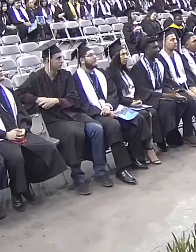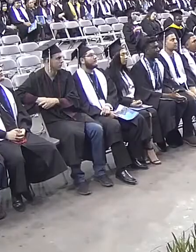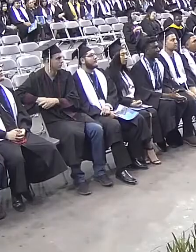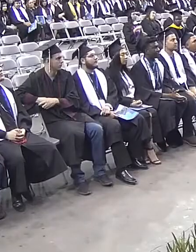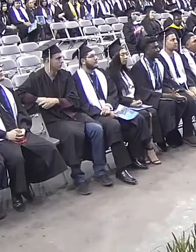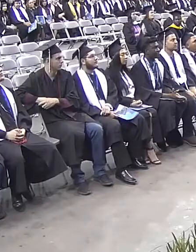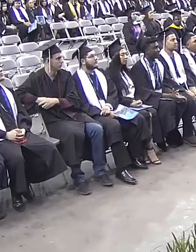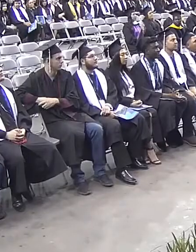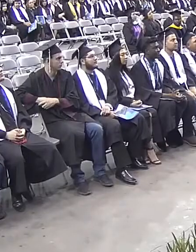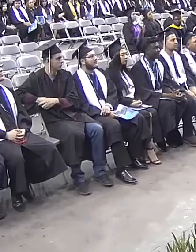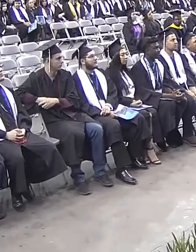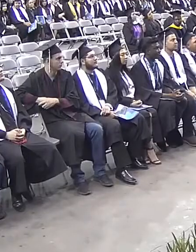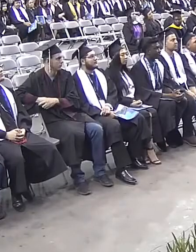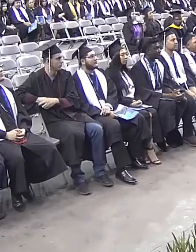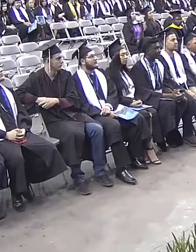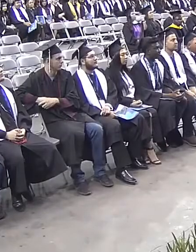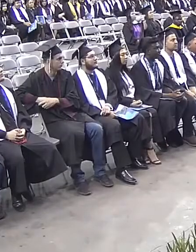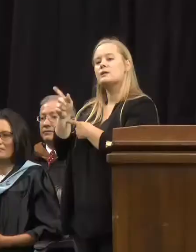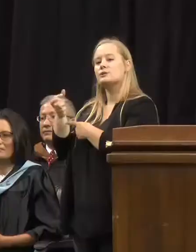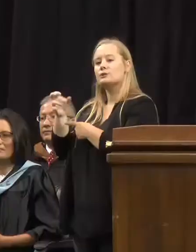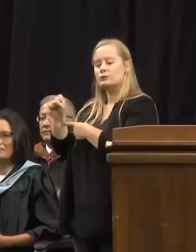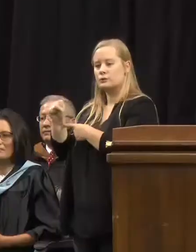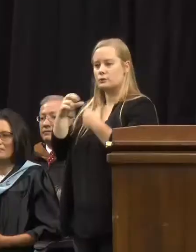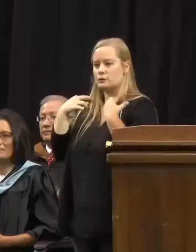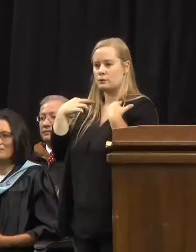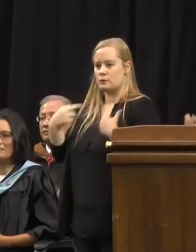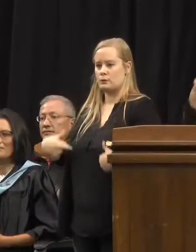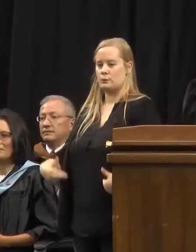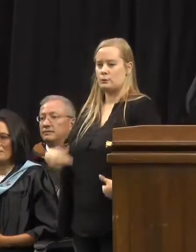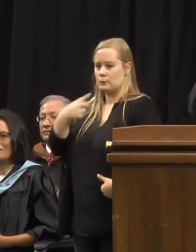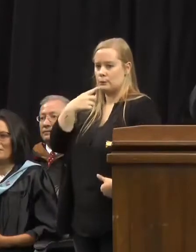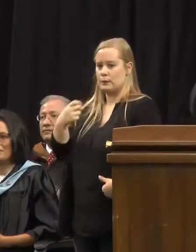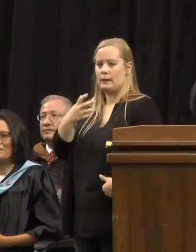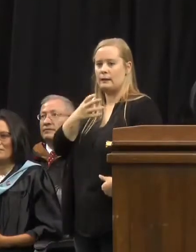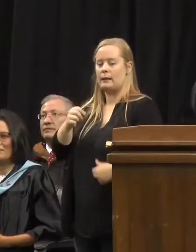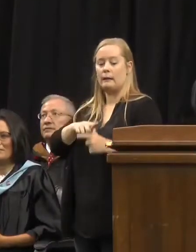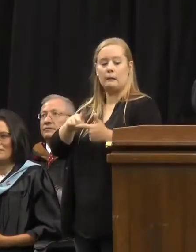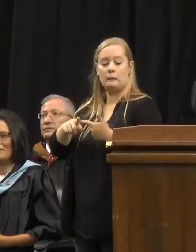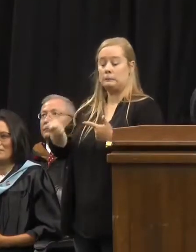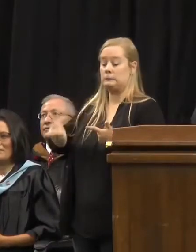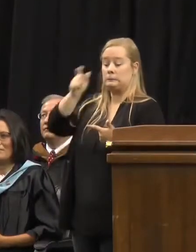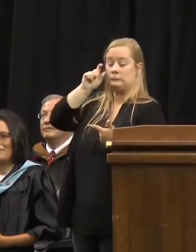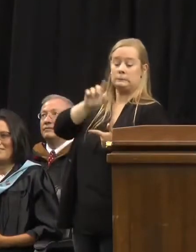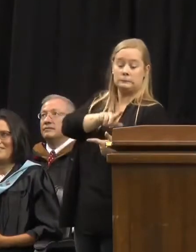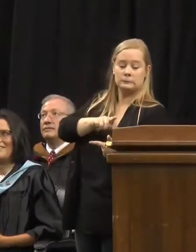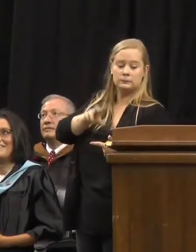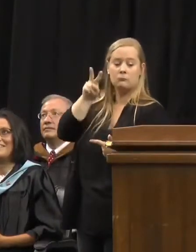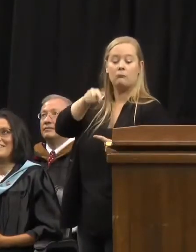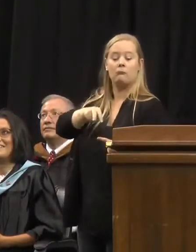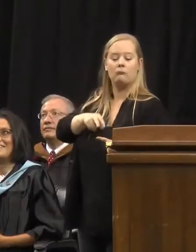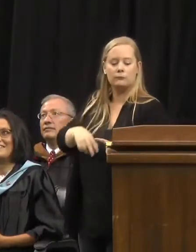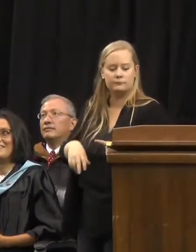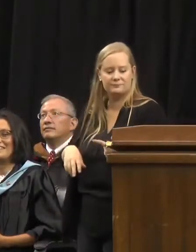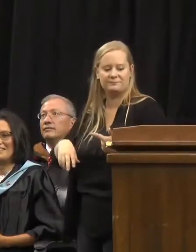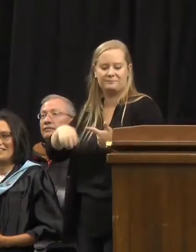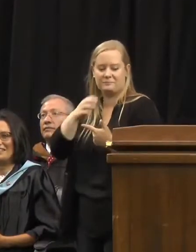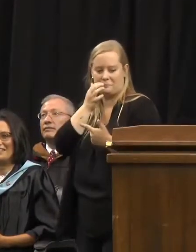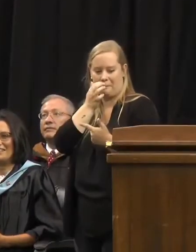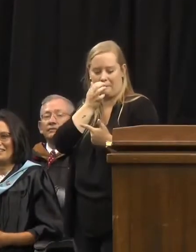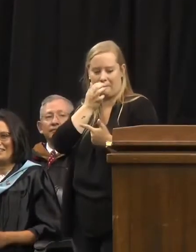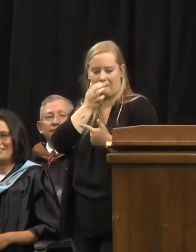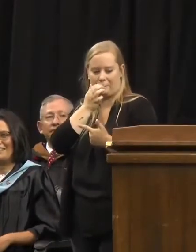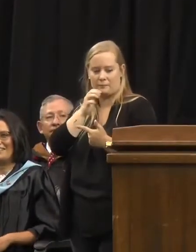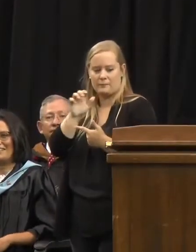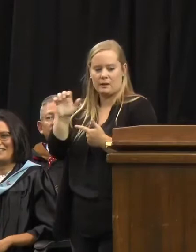maroon stoles. The Alta Vista Mighty Owls, I forgot to put on my glasses, that's why I can't see. The